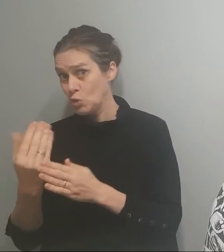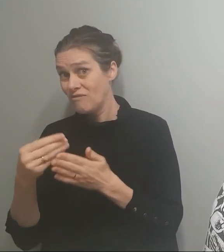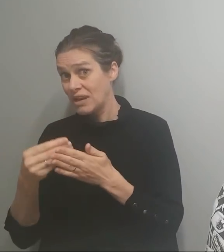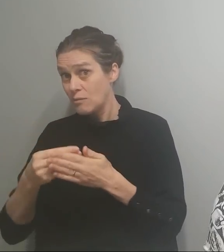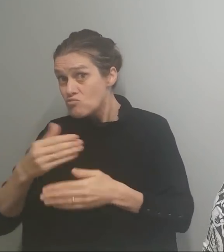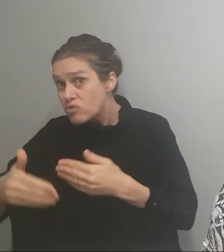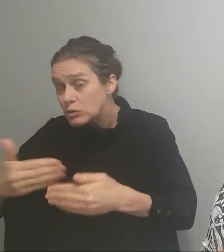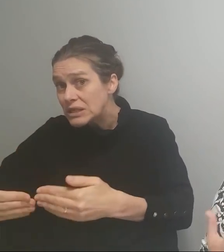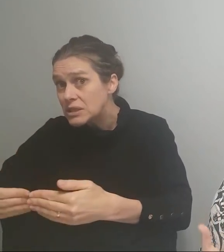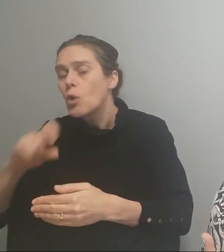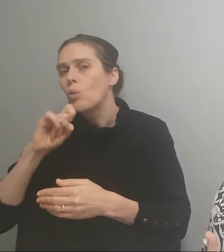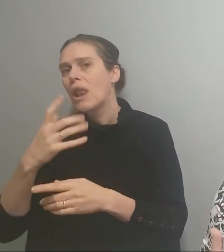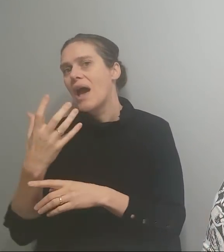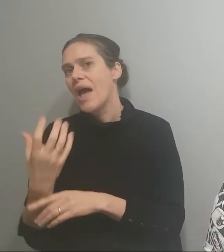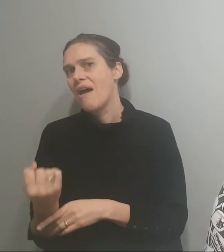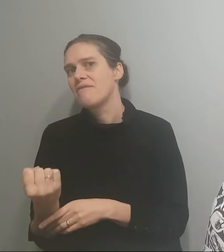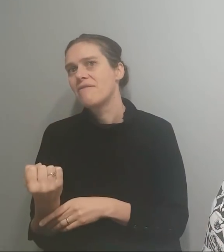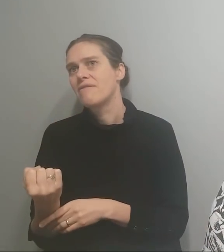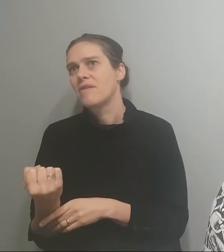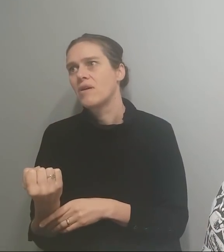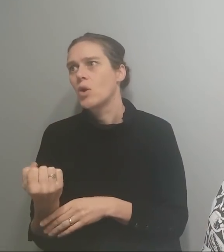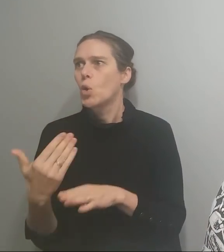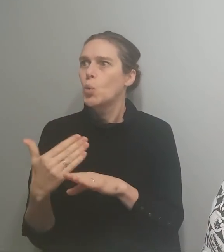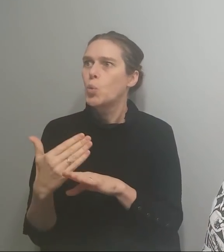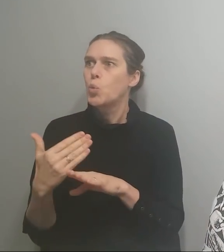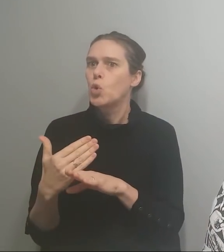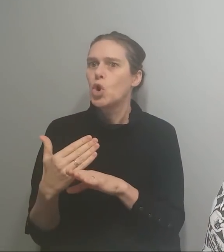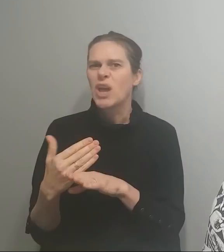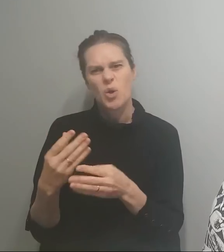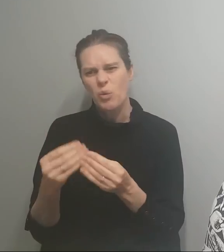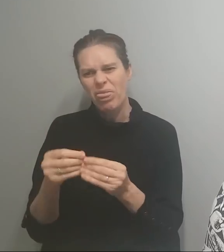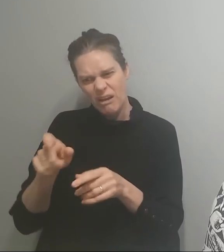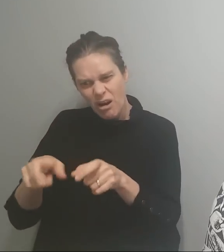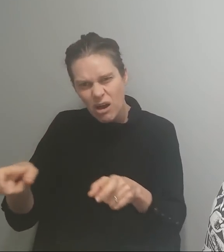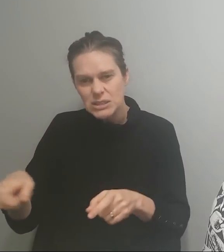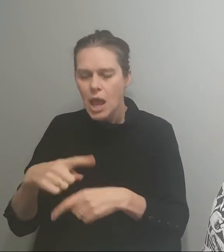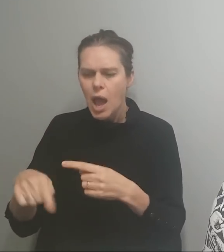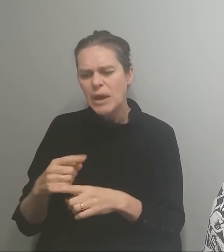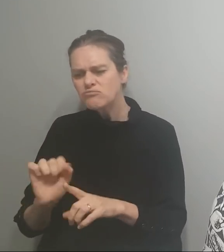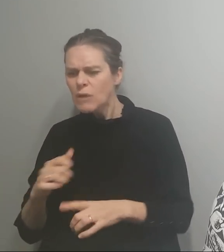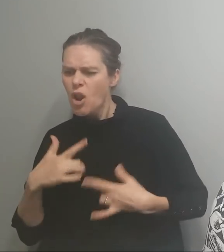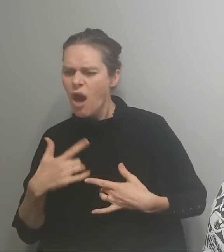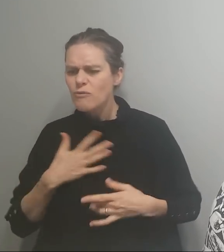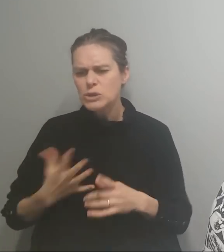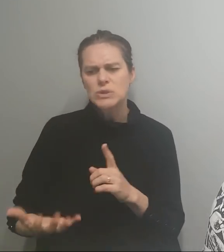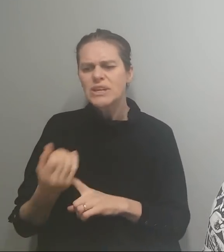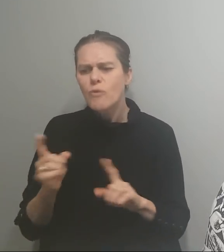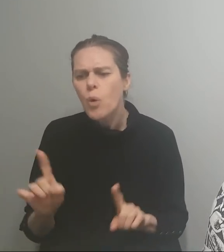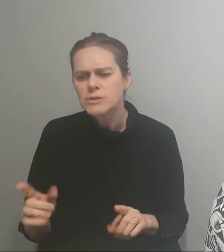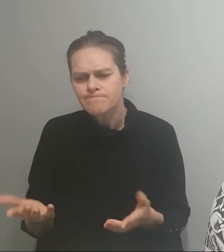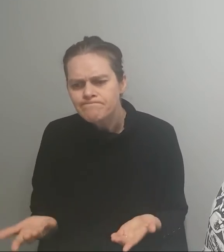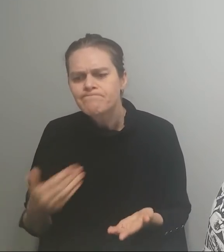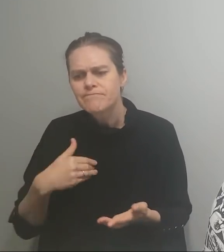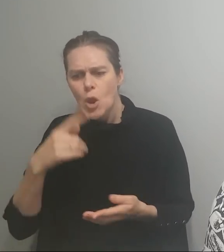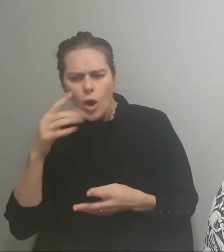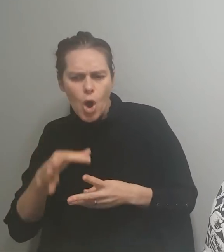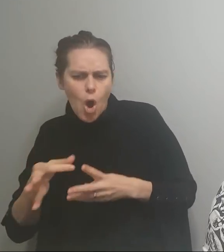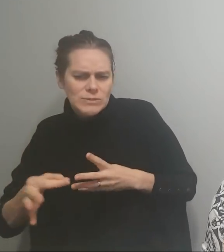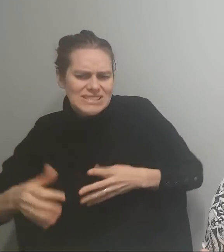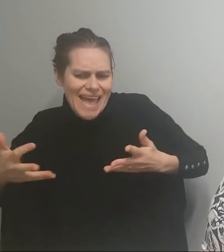we'll be working with people about what it is that they're wanting to achieve in their lives and what are the options to achieve